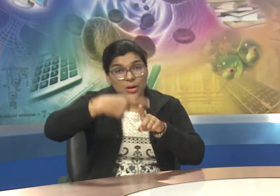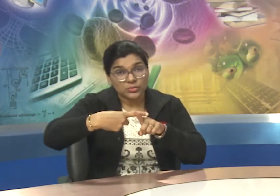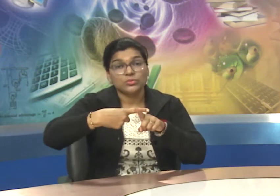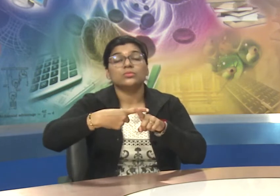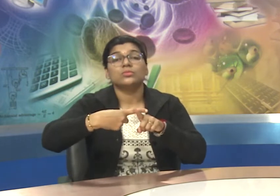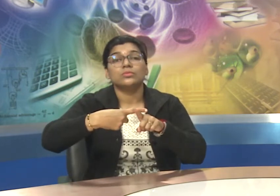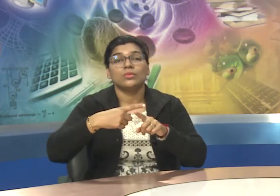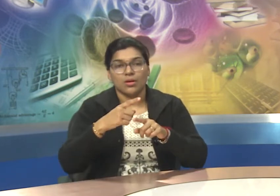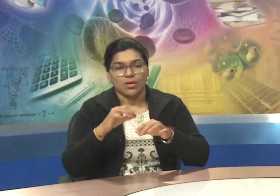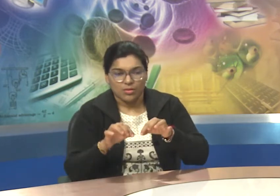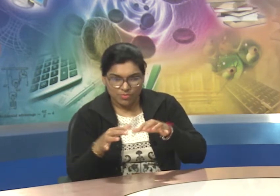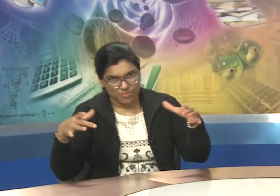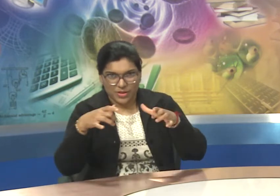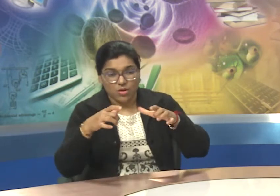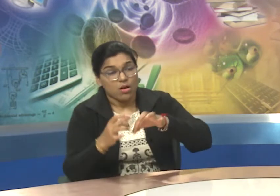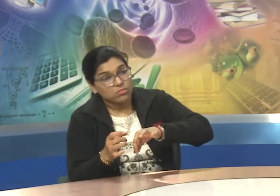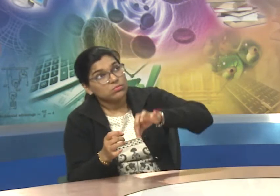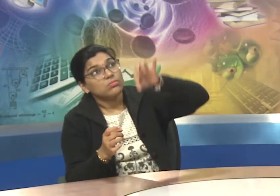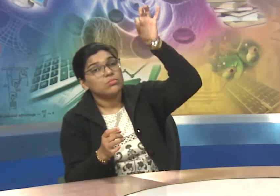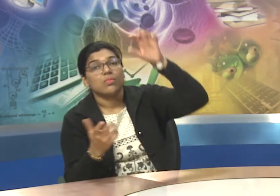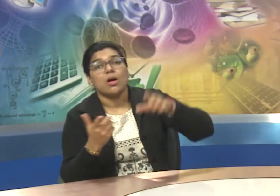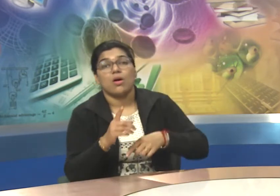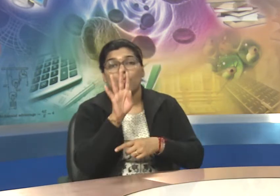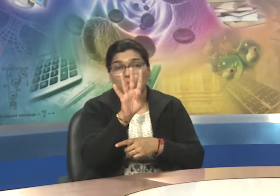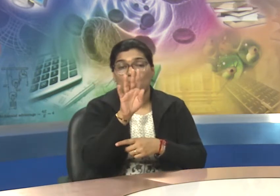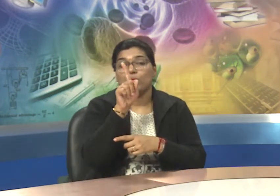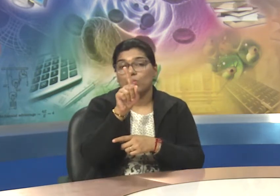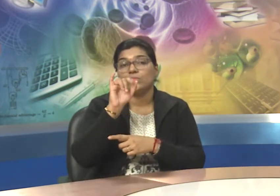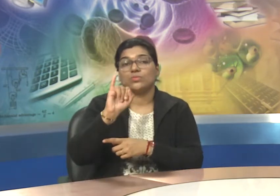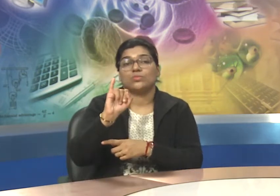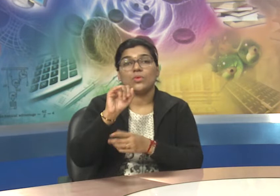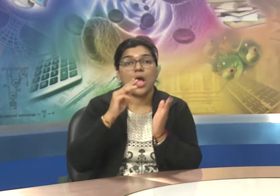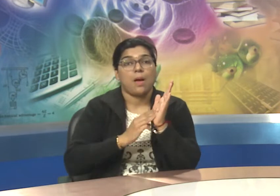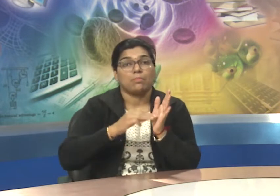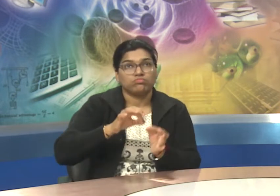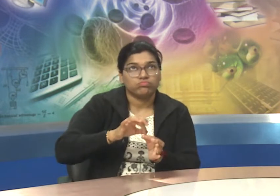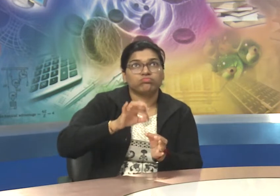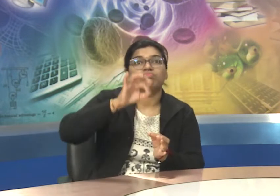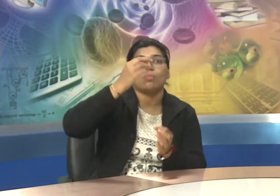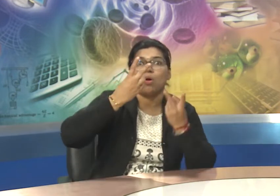around the trunk, and the crown of roof